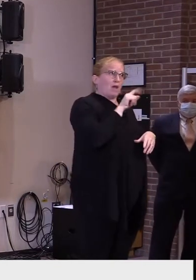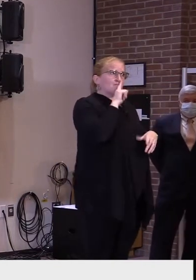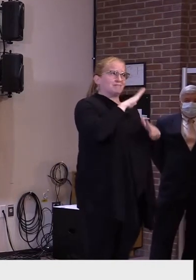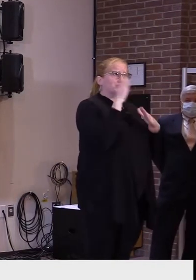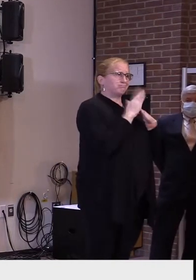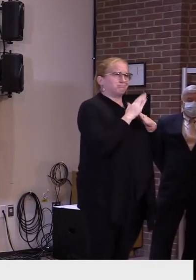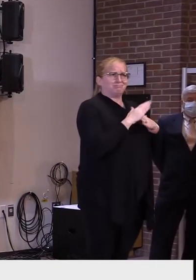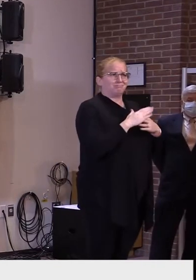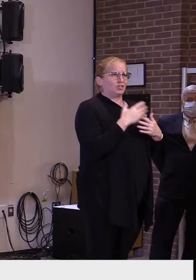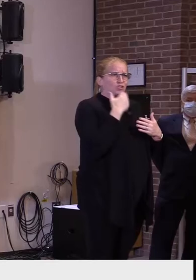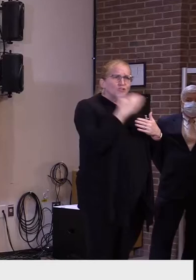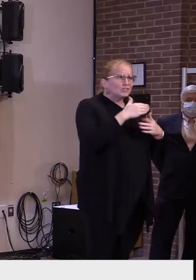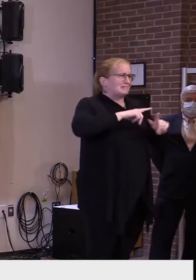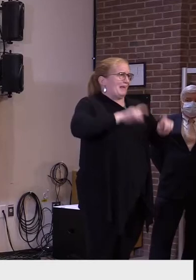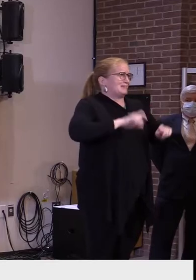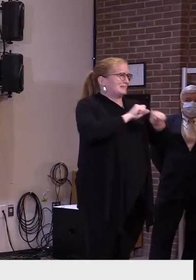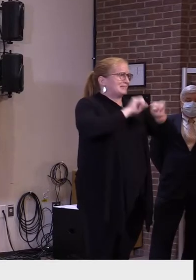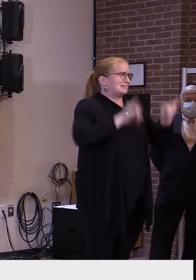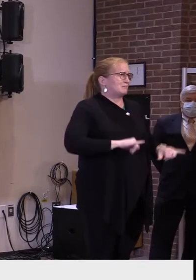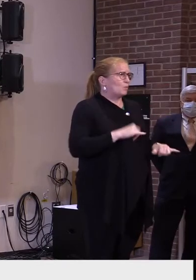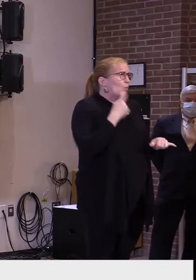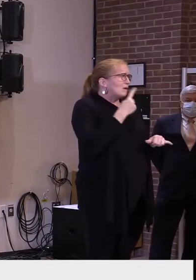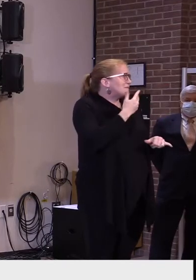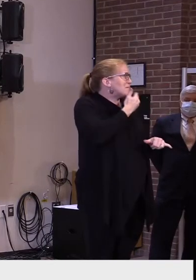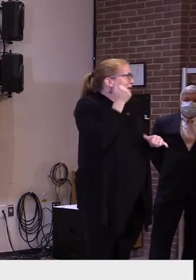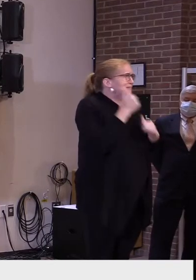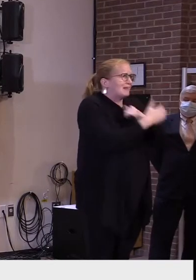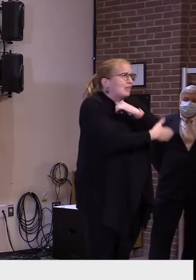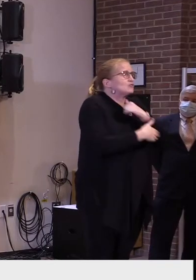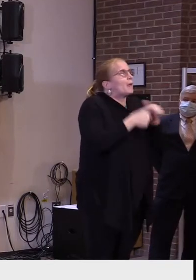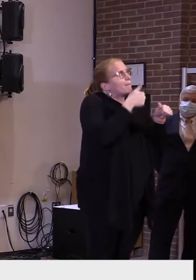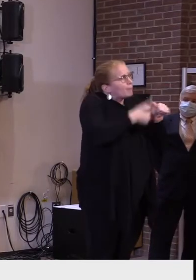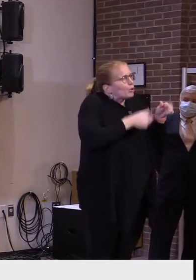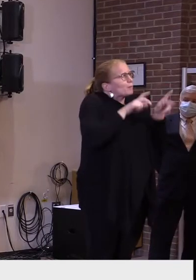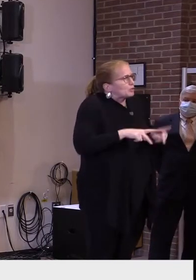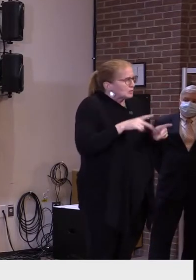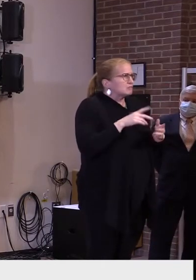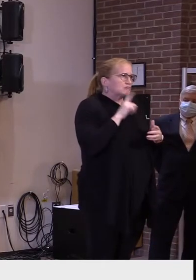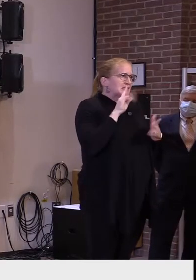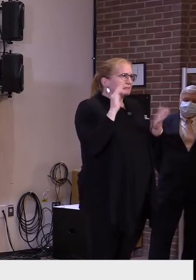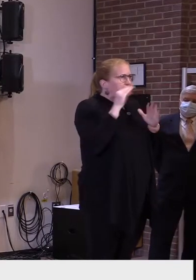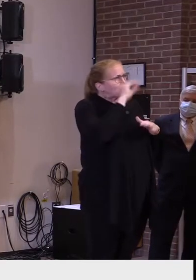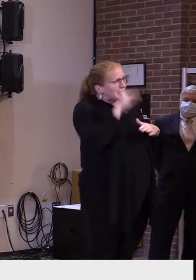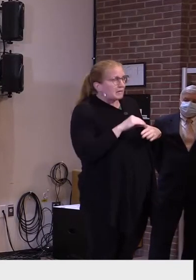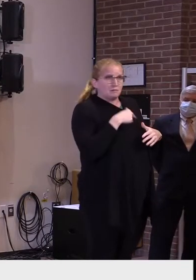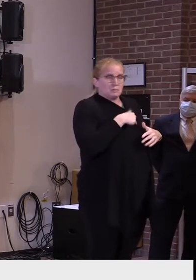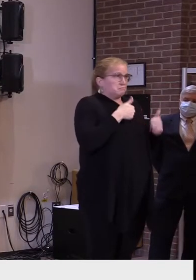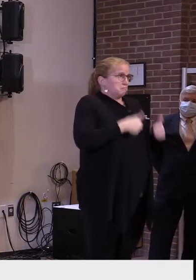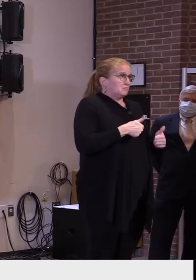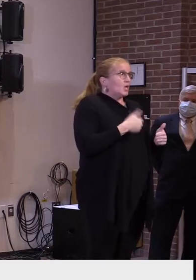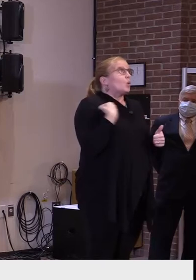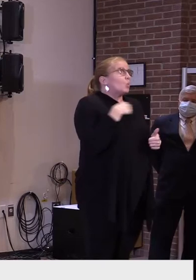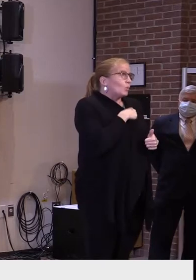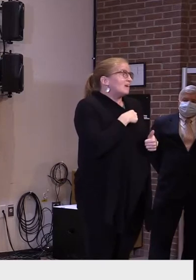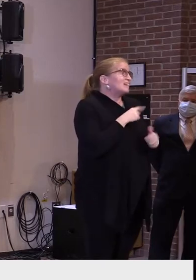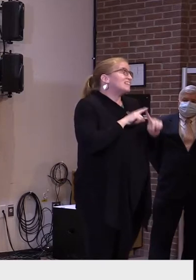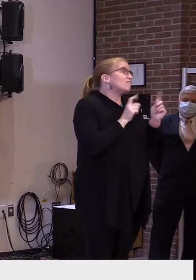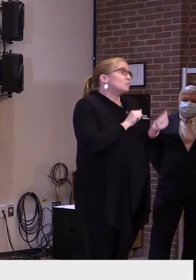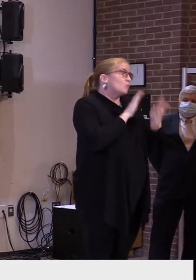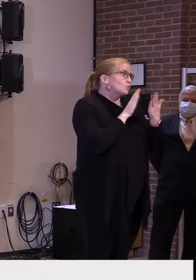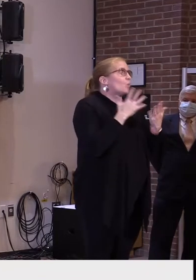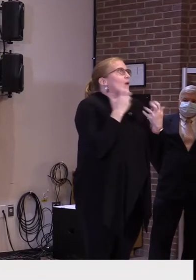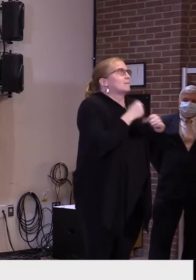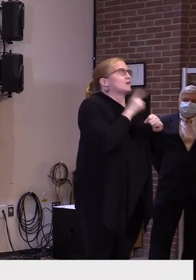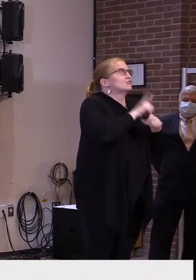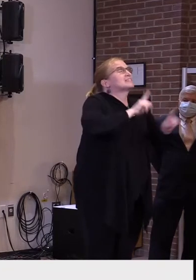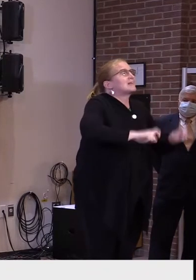the highest in the country per capita. So we've taken a different strategy. We'd rather have people know whether they have it